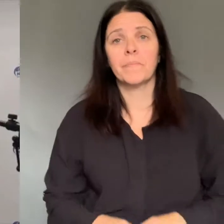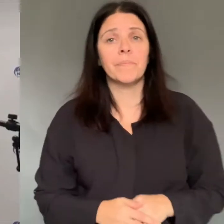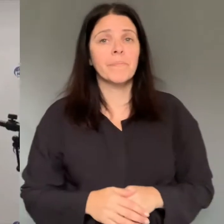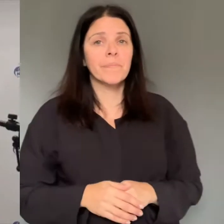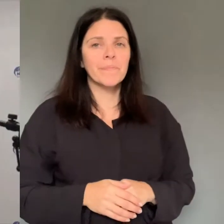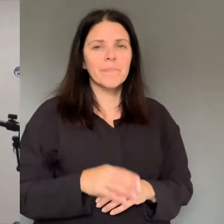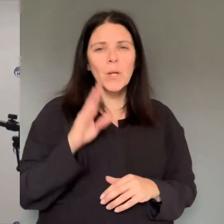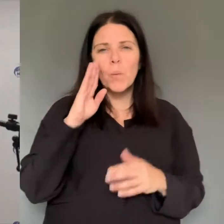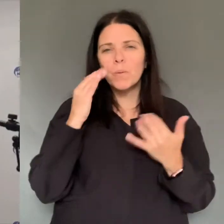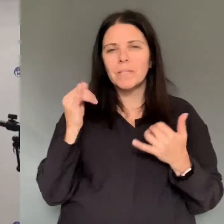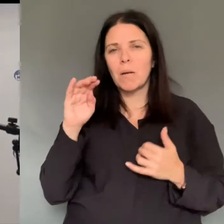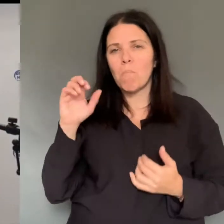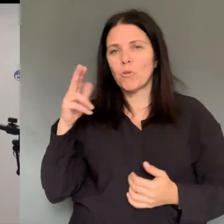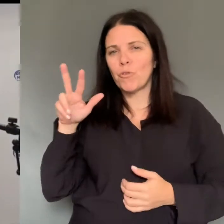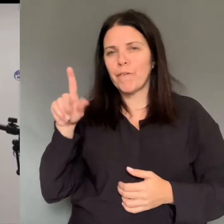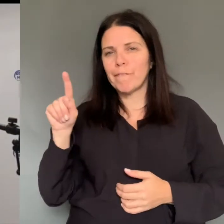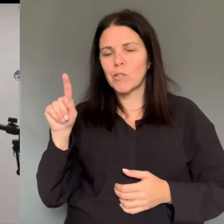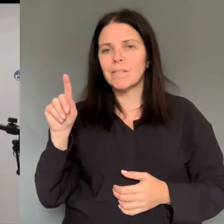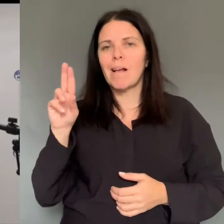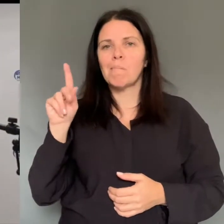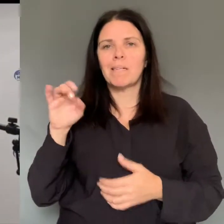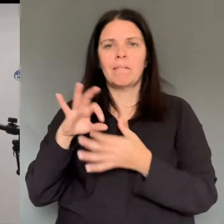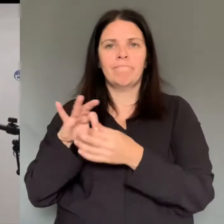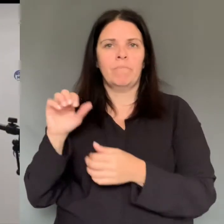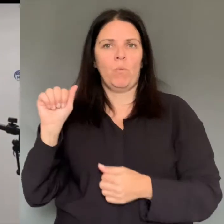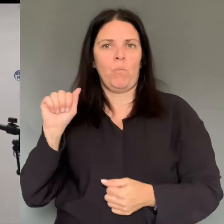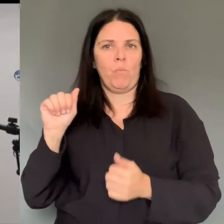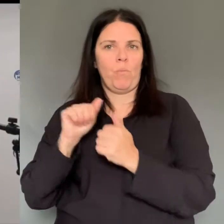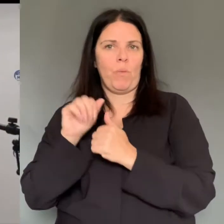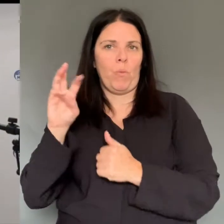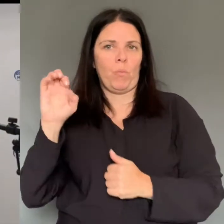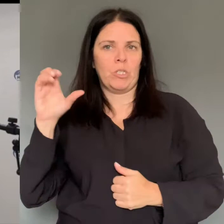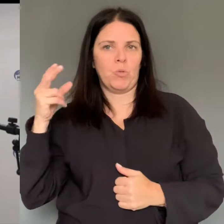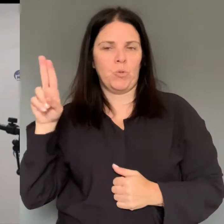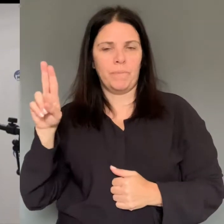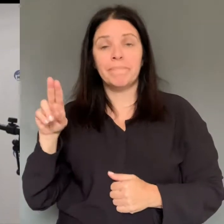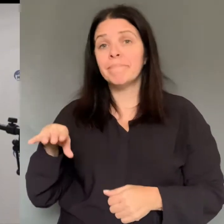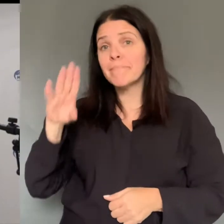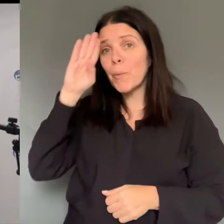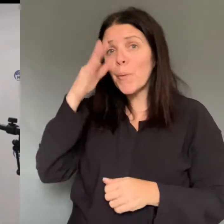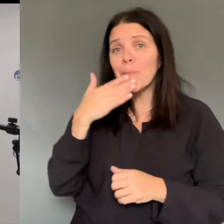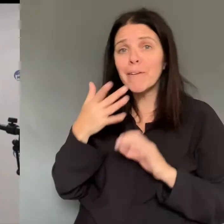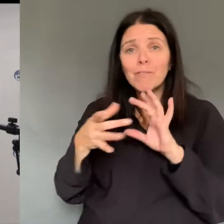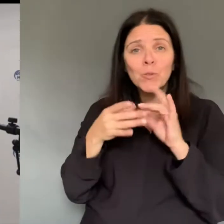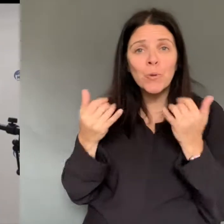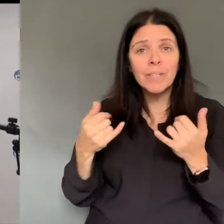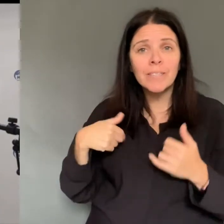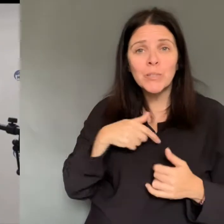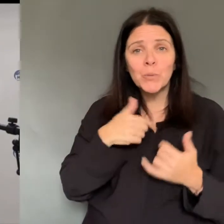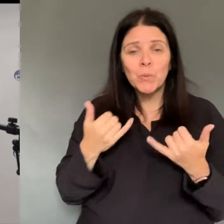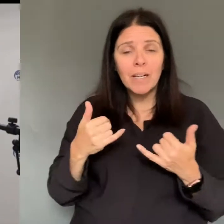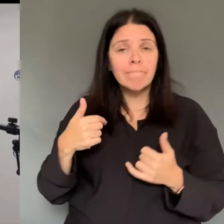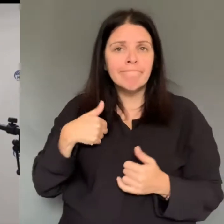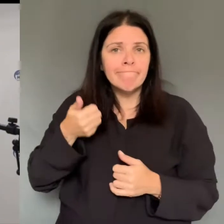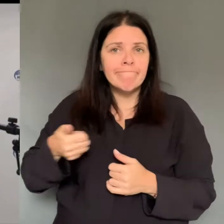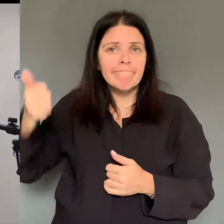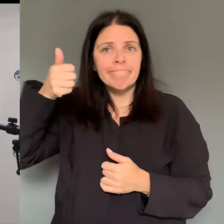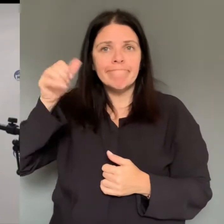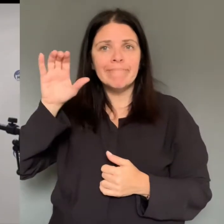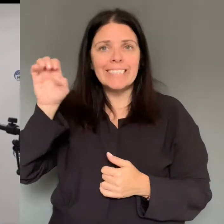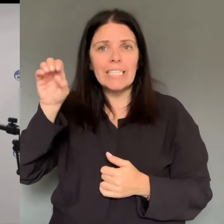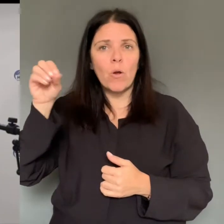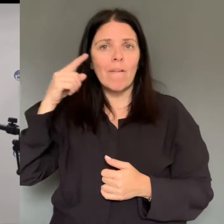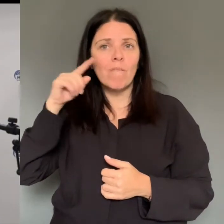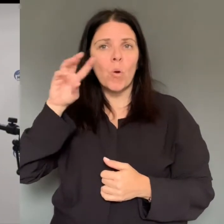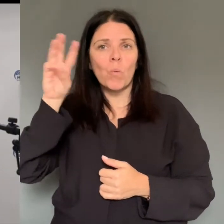joining us today. I'm Teresa Marentette, CEO of the Windsor-Essex County Health Unit. We wanted to let you know that we continue to receive your